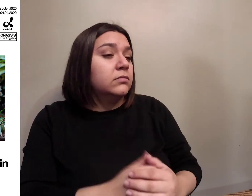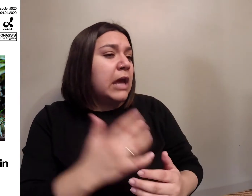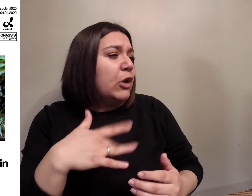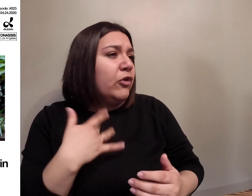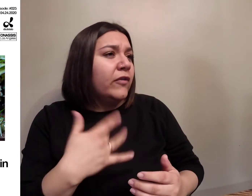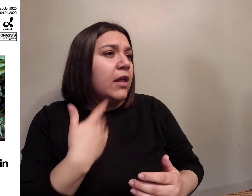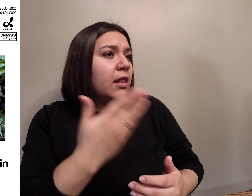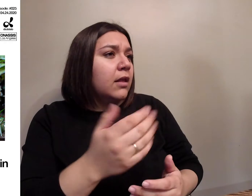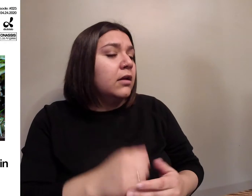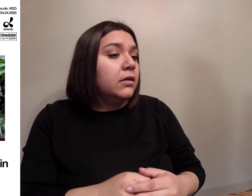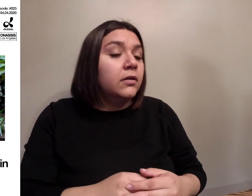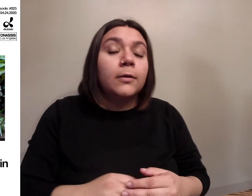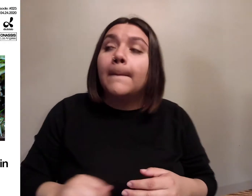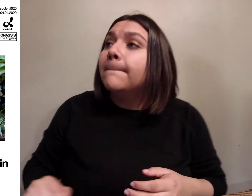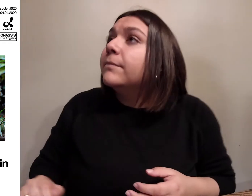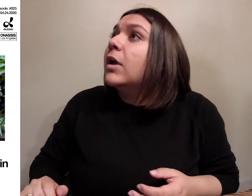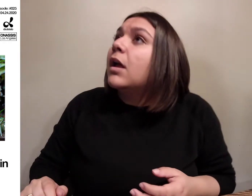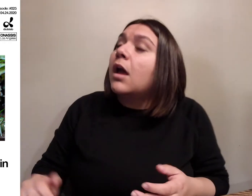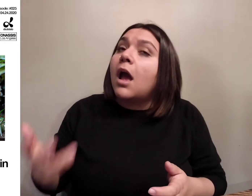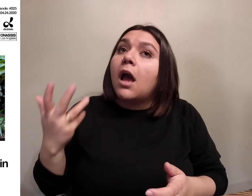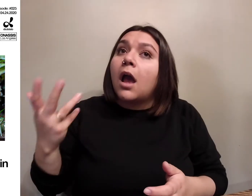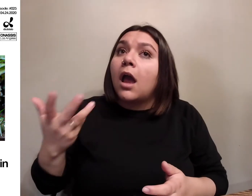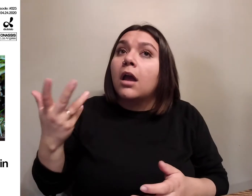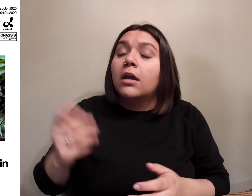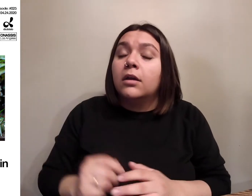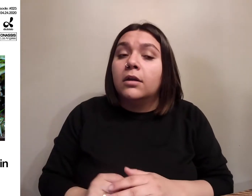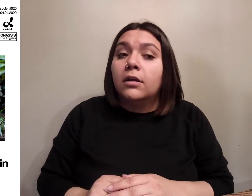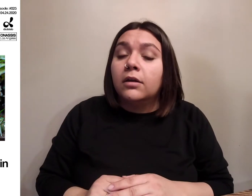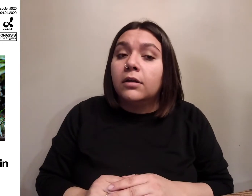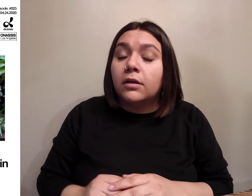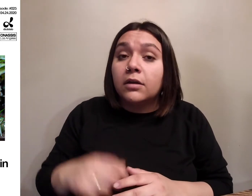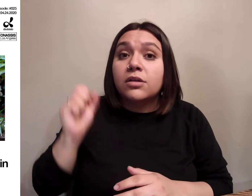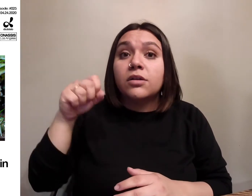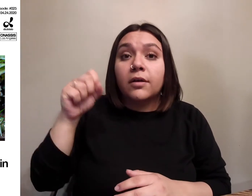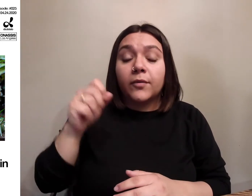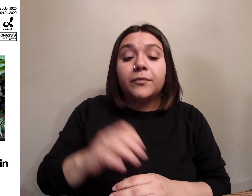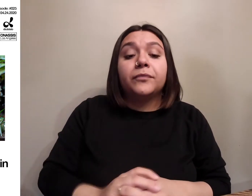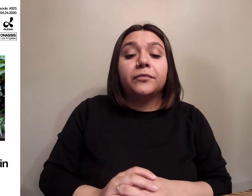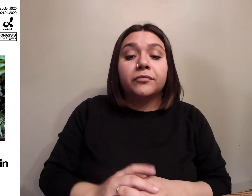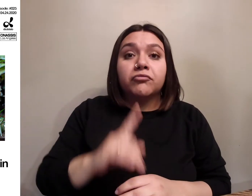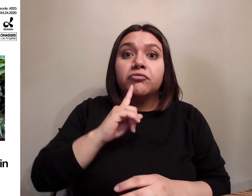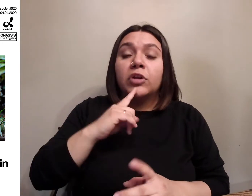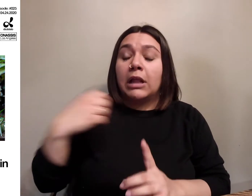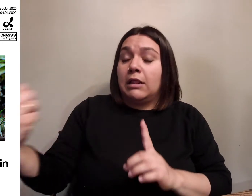I wonder how that resonates with you. There is too much world.